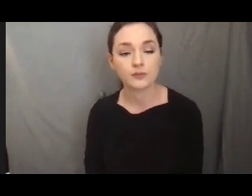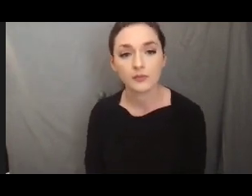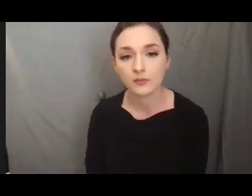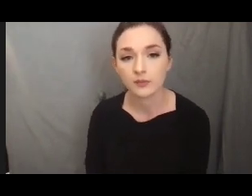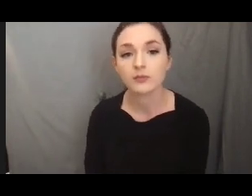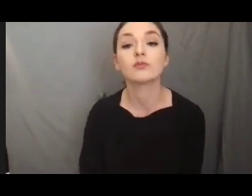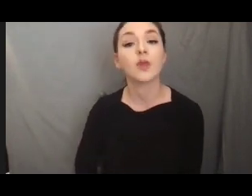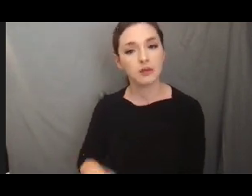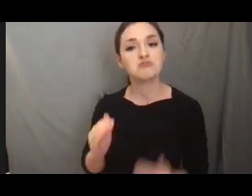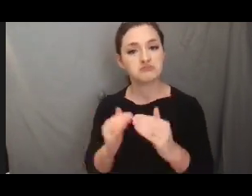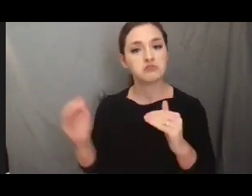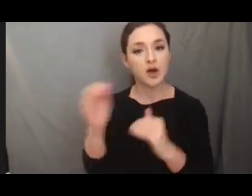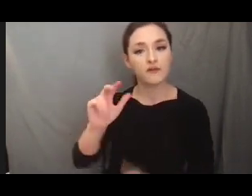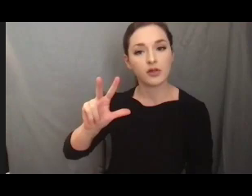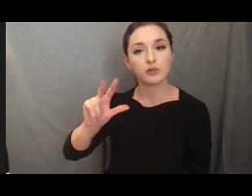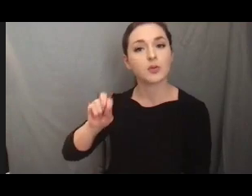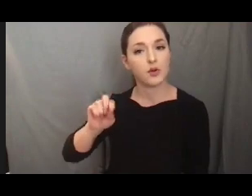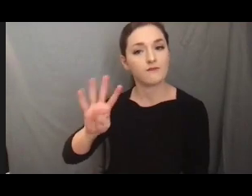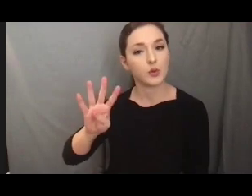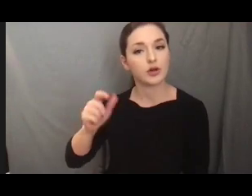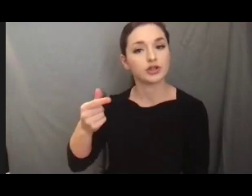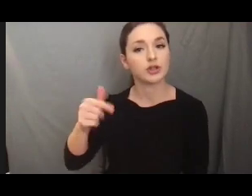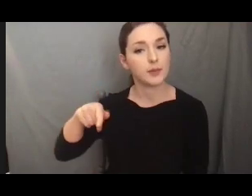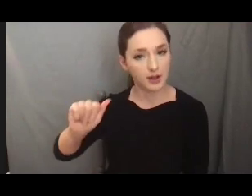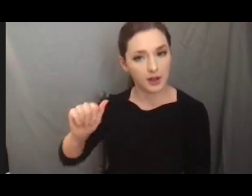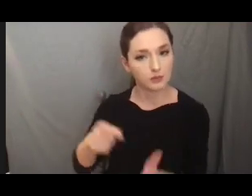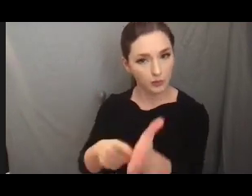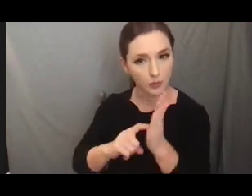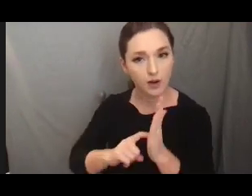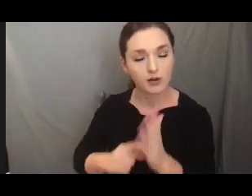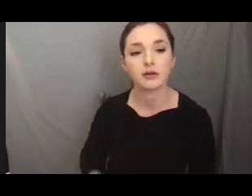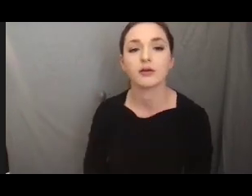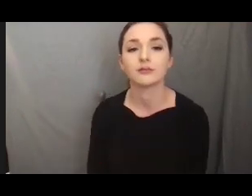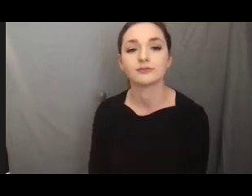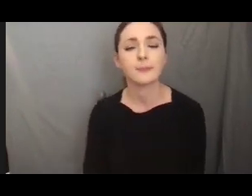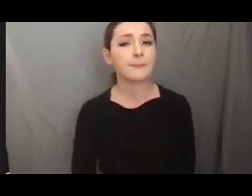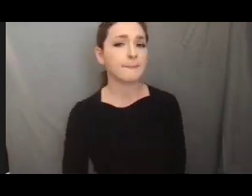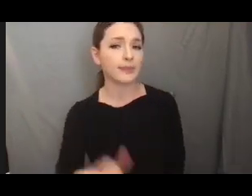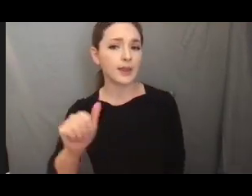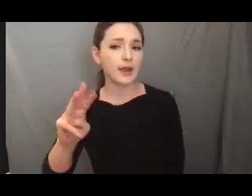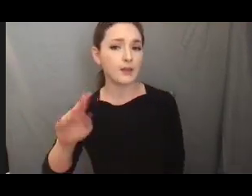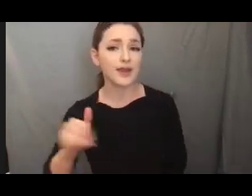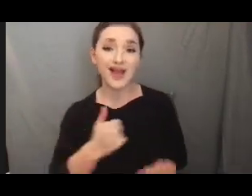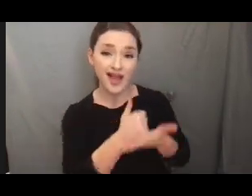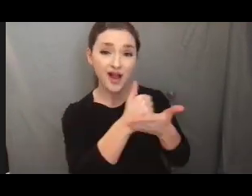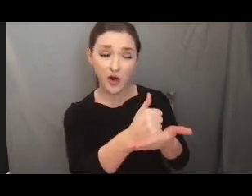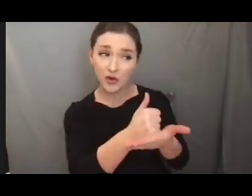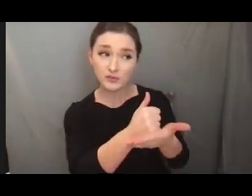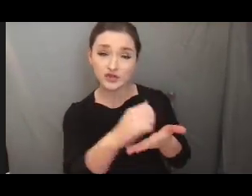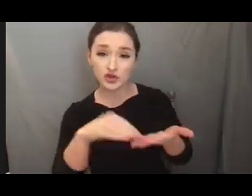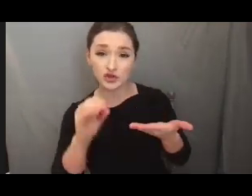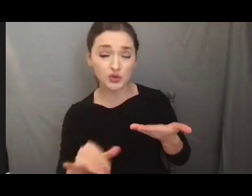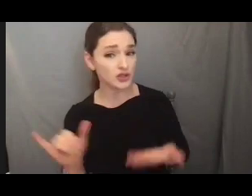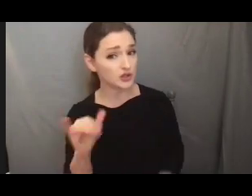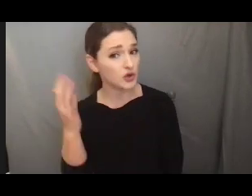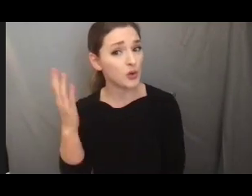point. That's a nice after support. freshman year, yeah. So does that help them too? Because they're traveling a lot, they might miss classes. A lot of travel. So this